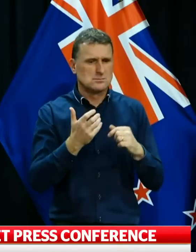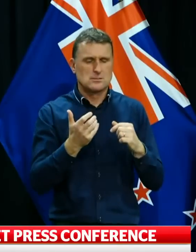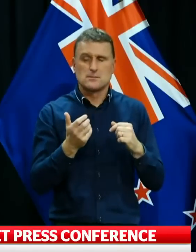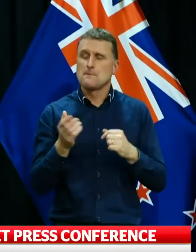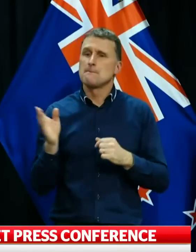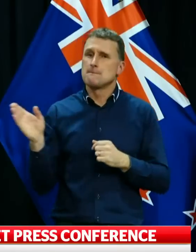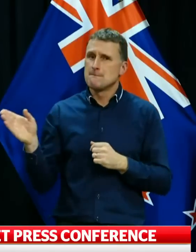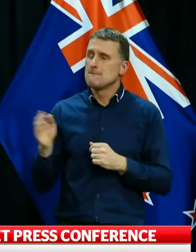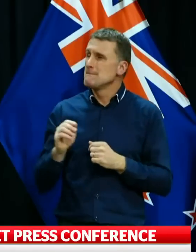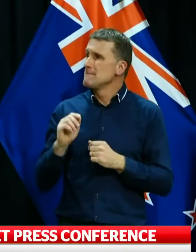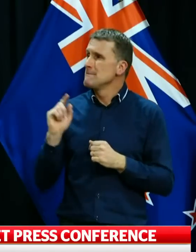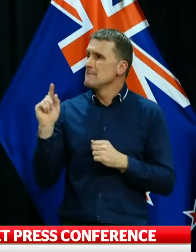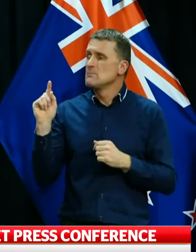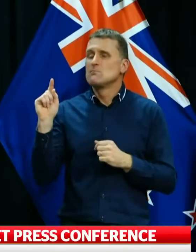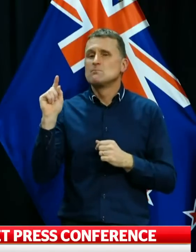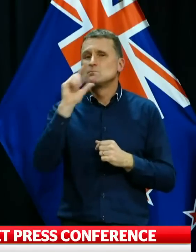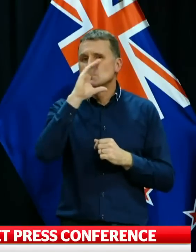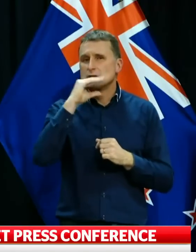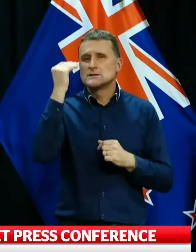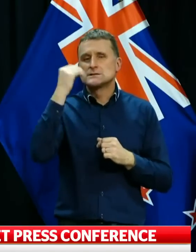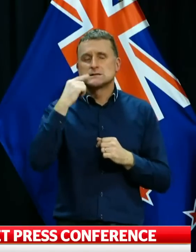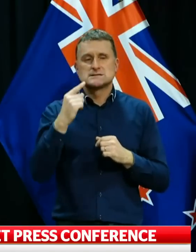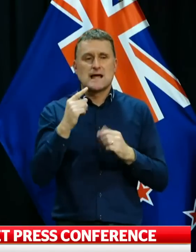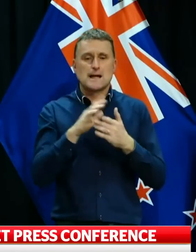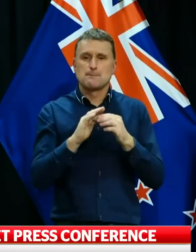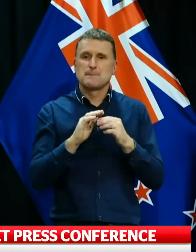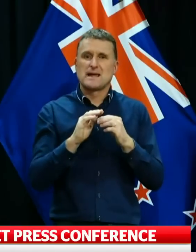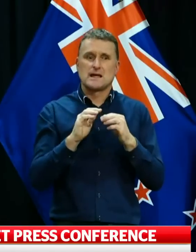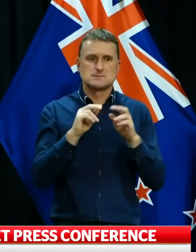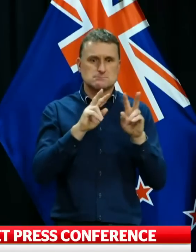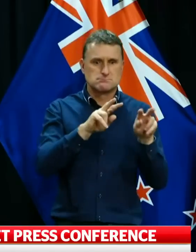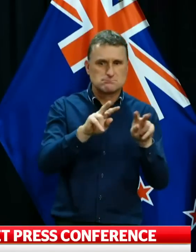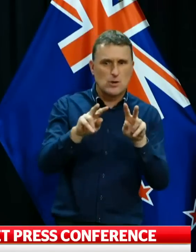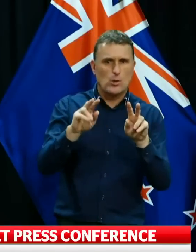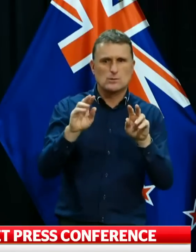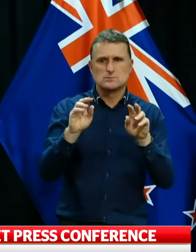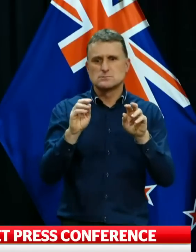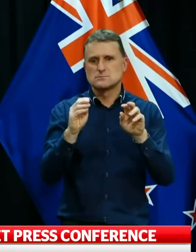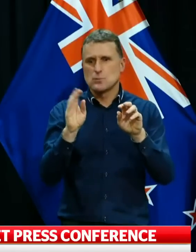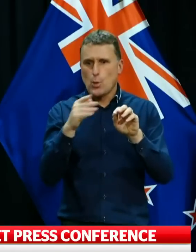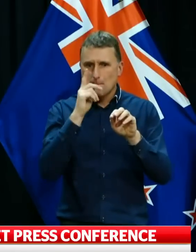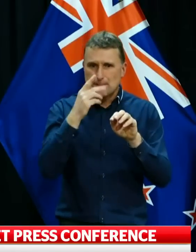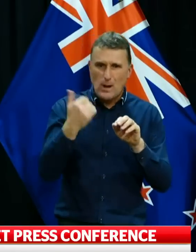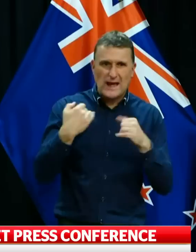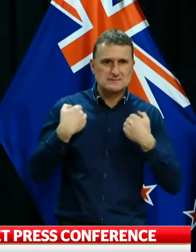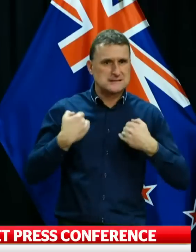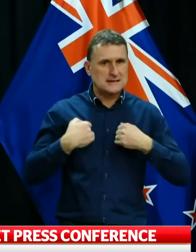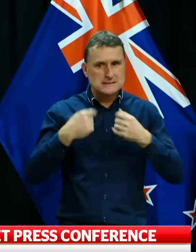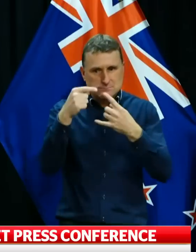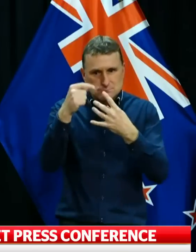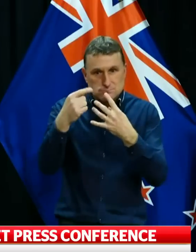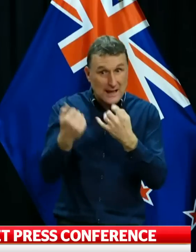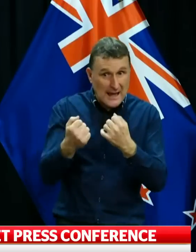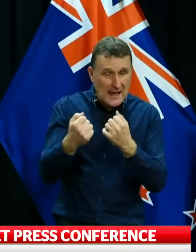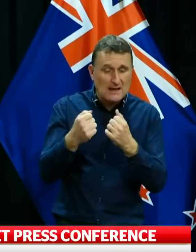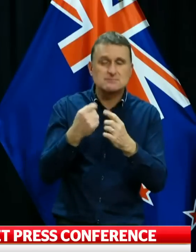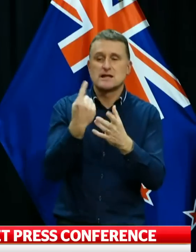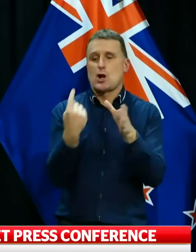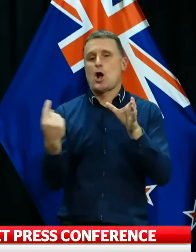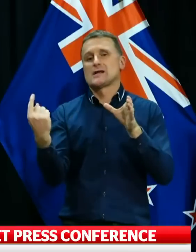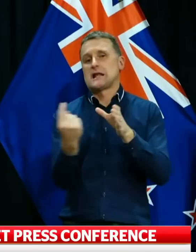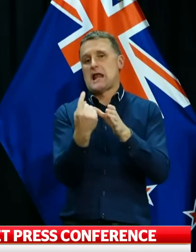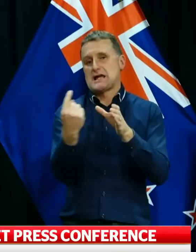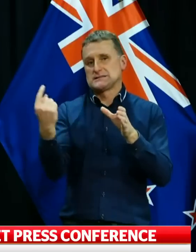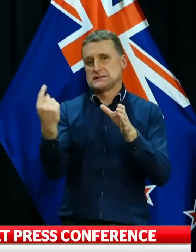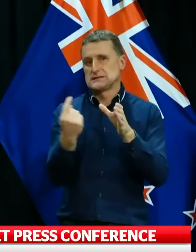You're likely to see the symptoms rather than isolating every single person. That's right. So what we'll be doing in the first instance is asking people